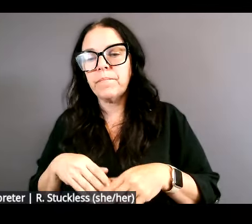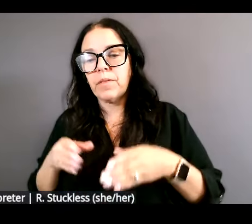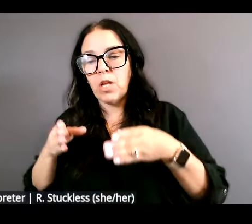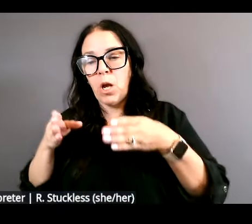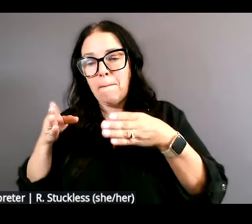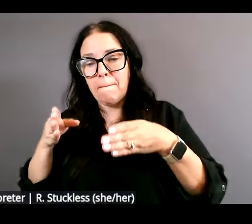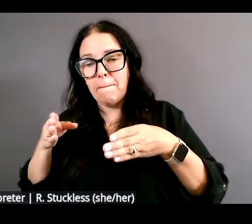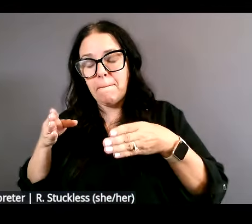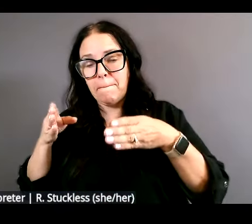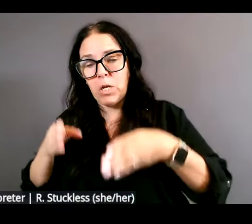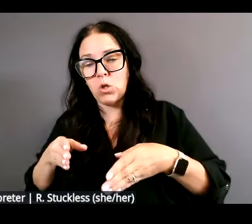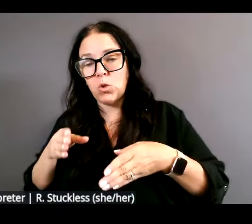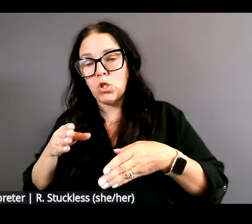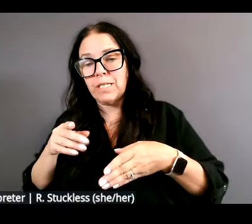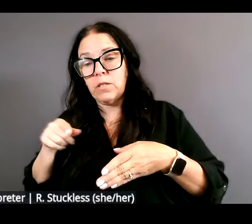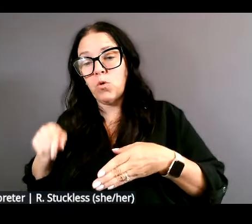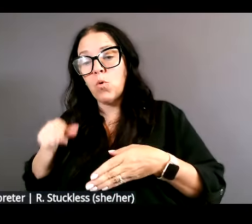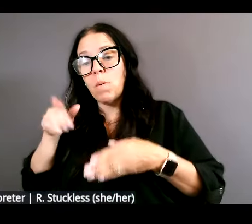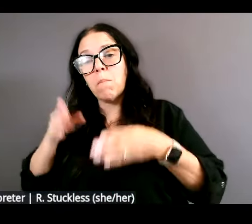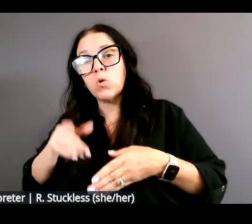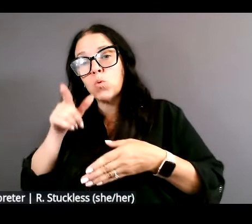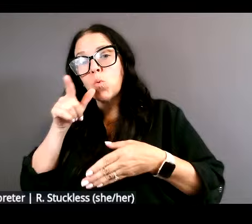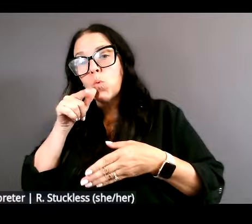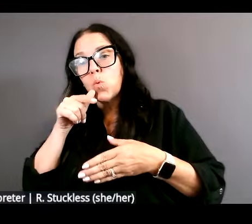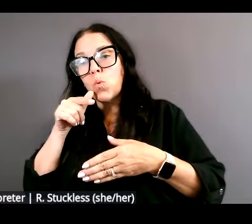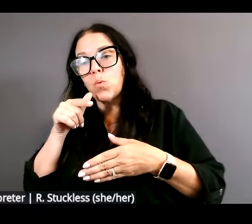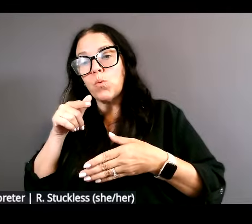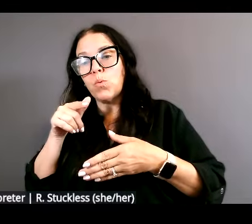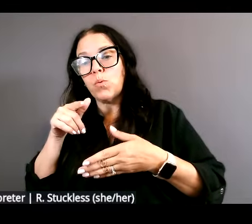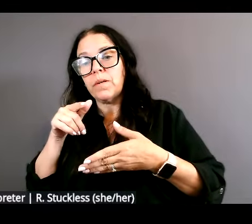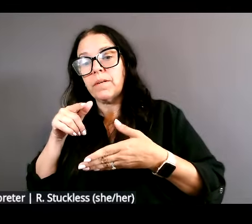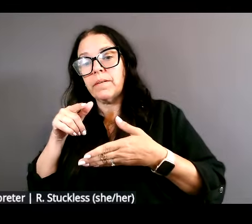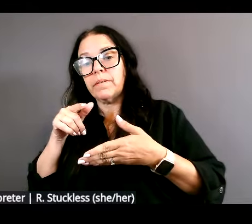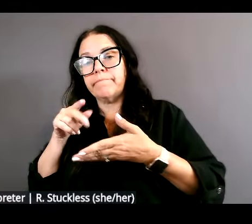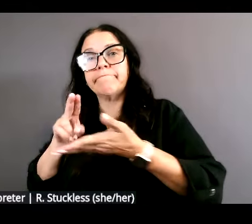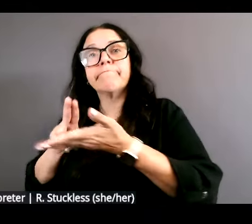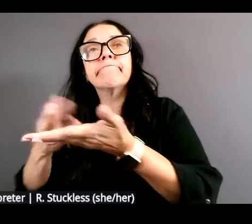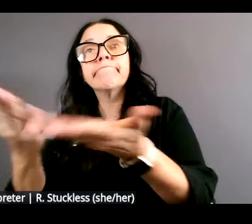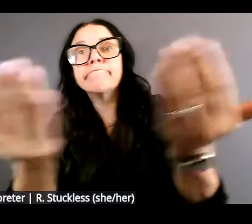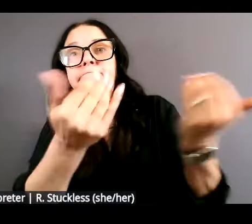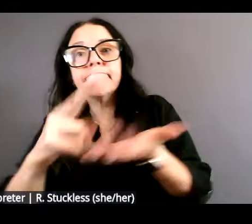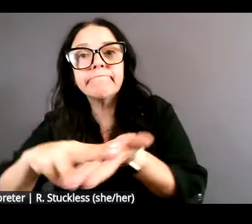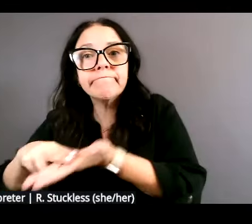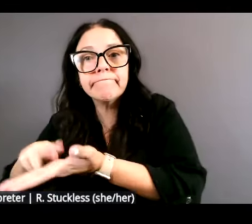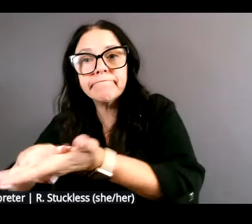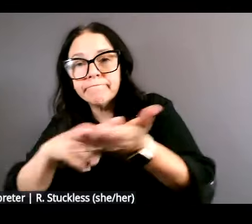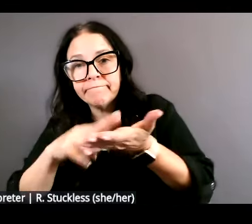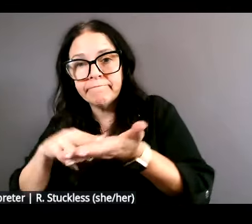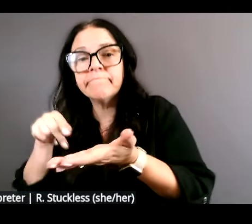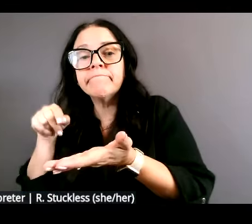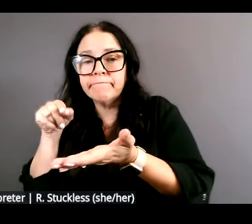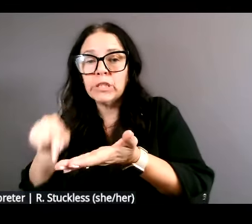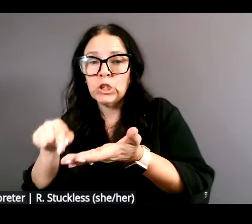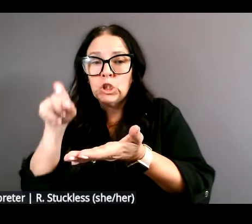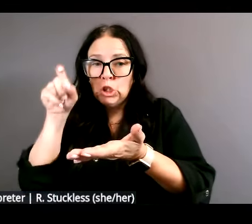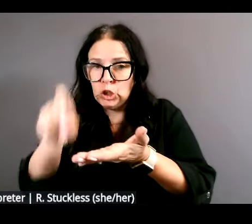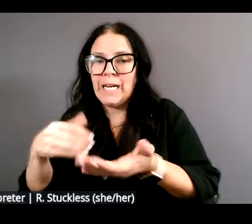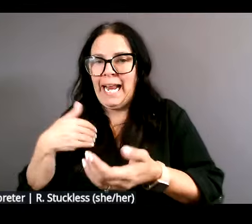consequences, disqualification of signatures and prosecution, as we see still going on dating